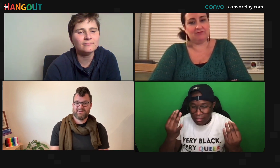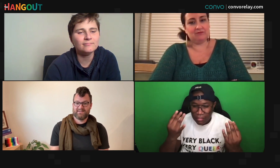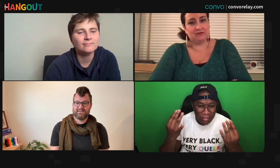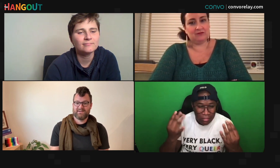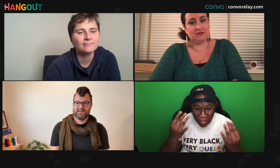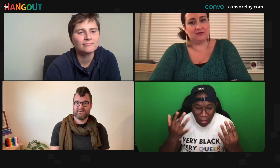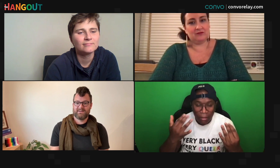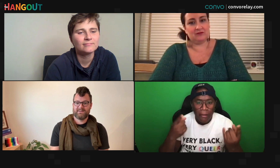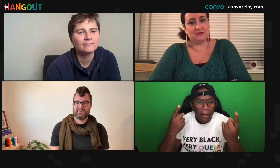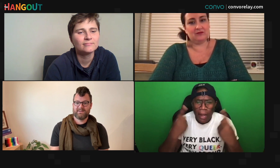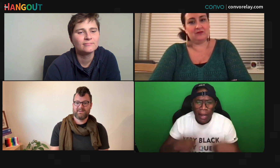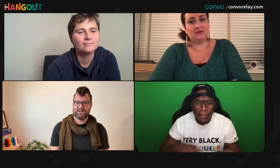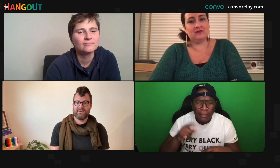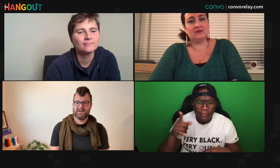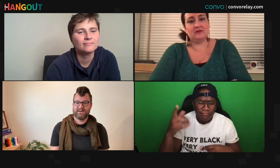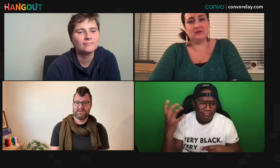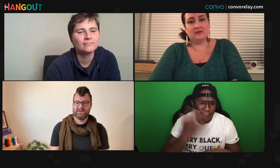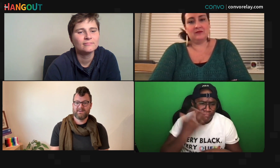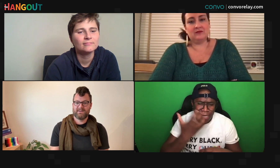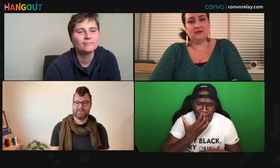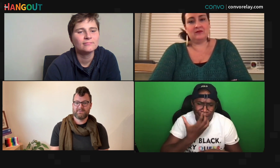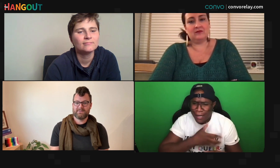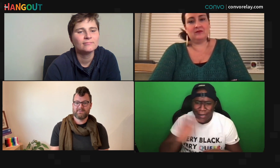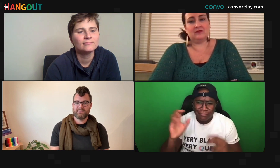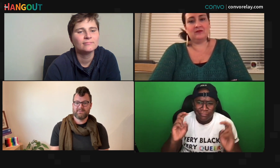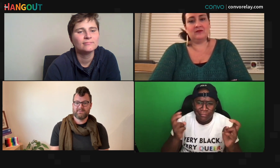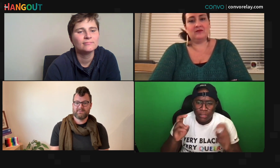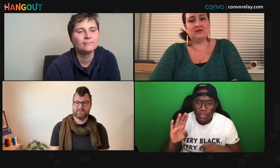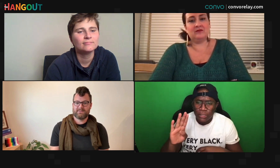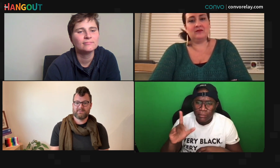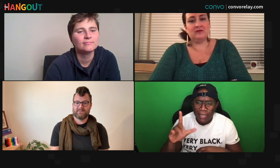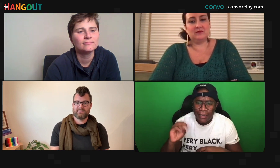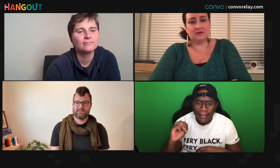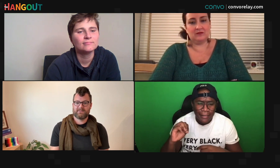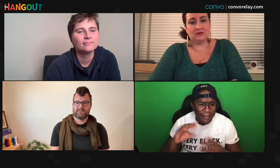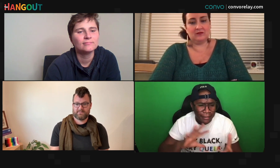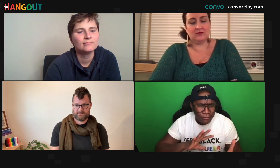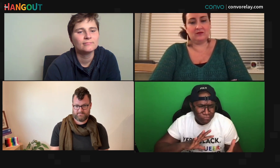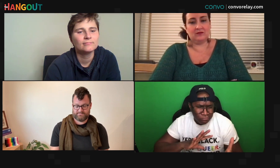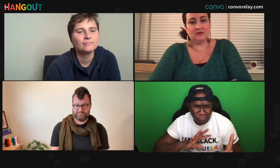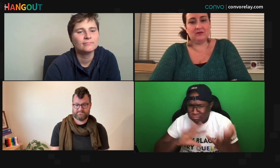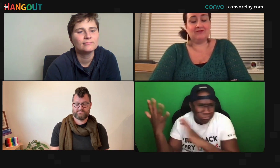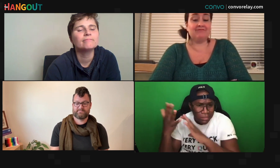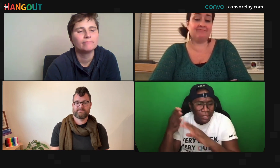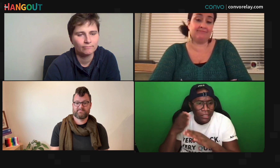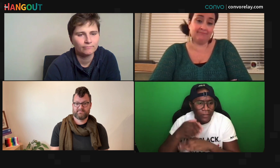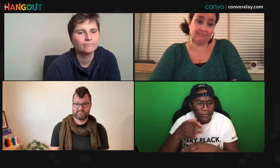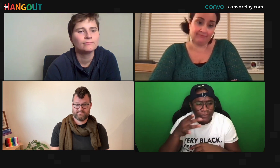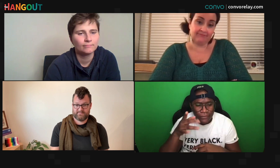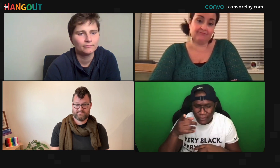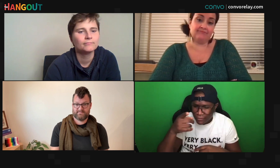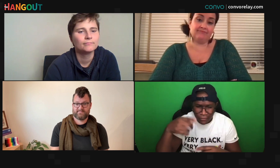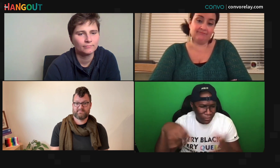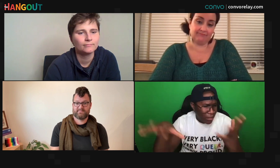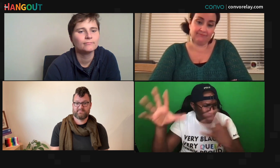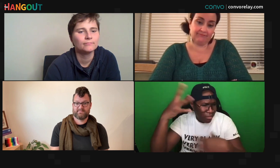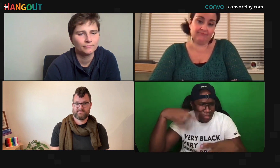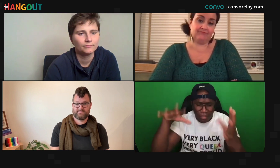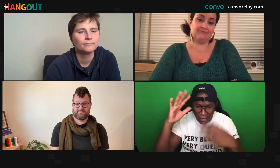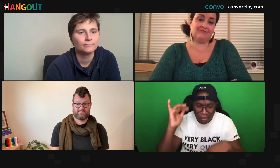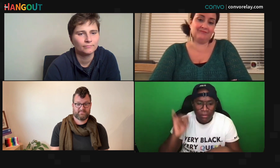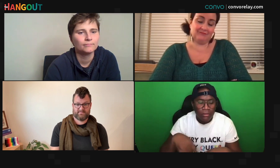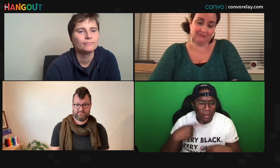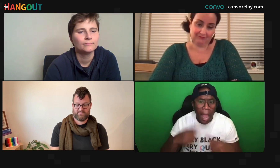stay home. And so I did a lot of pondering. There was this hot topic of Black